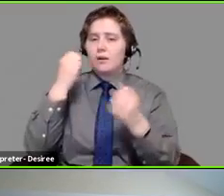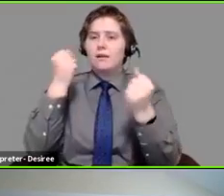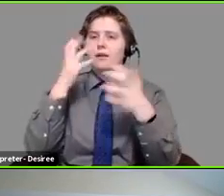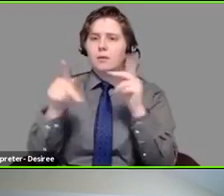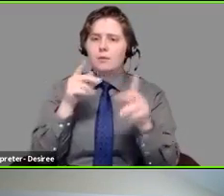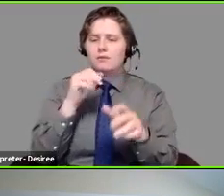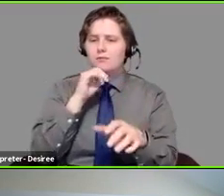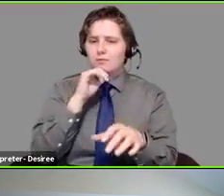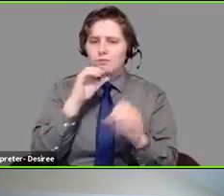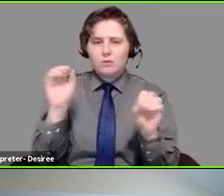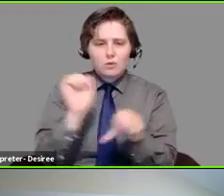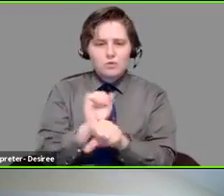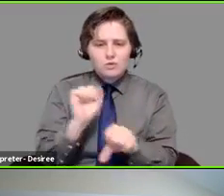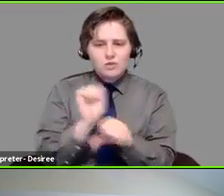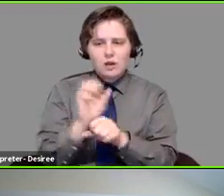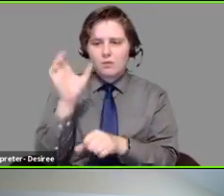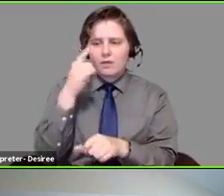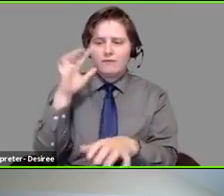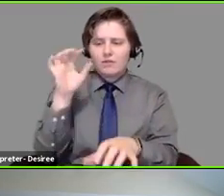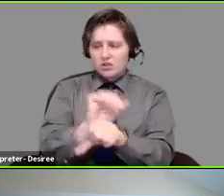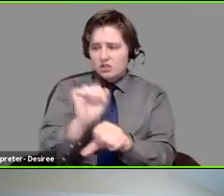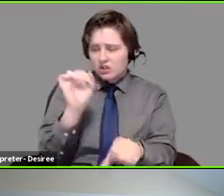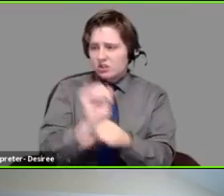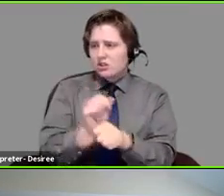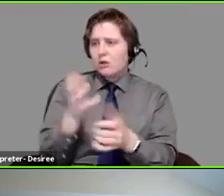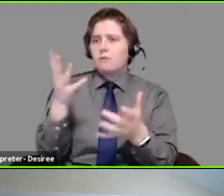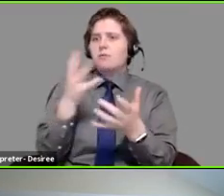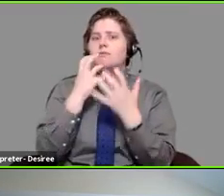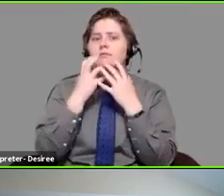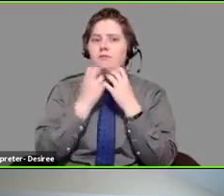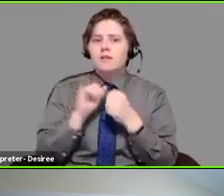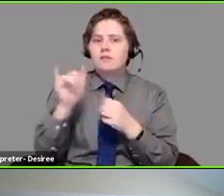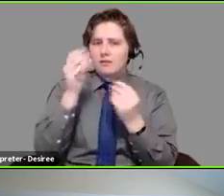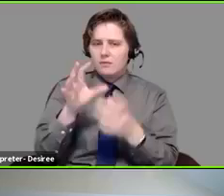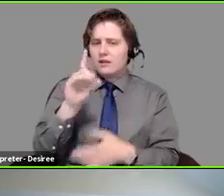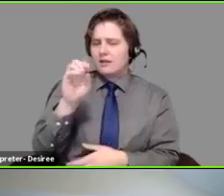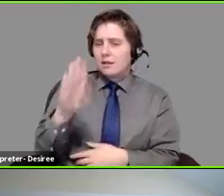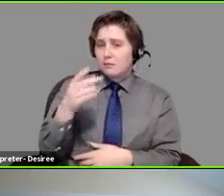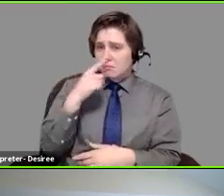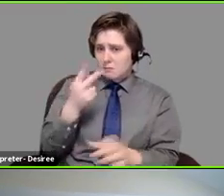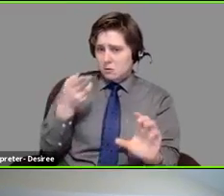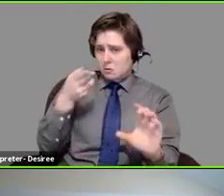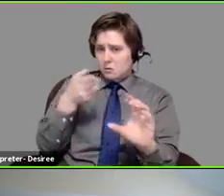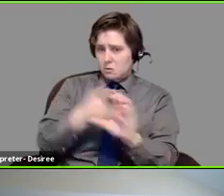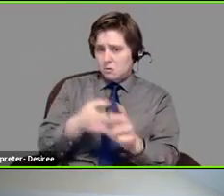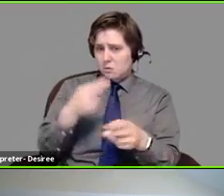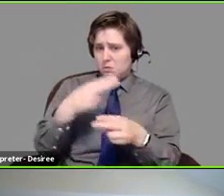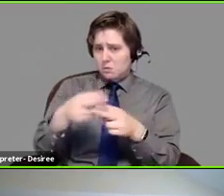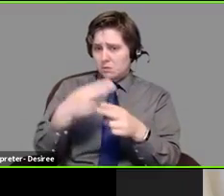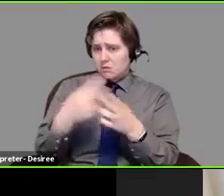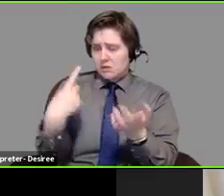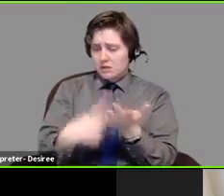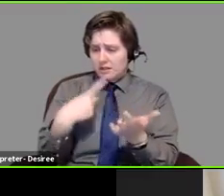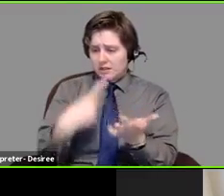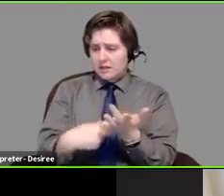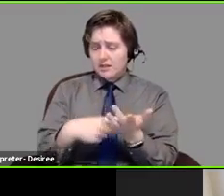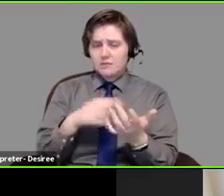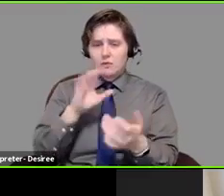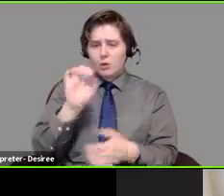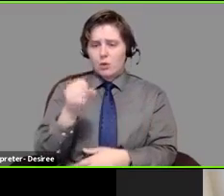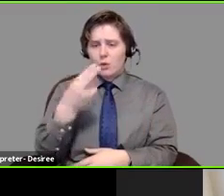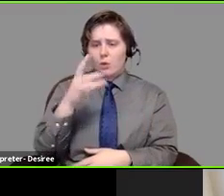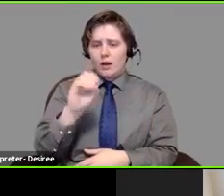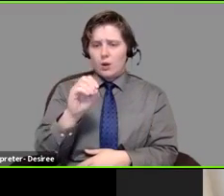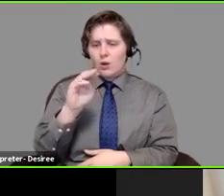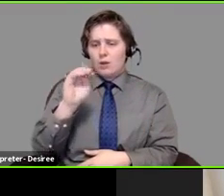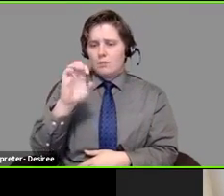out of work and looking for employment, they value that information. Deb, I'd ask you to jump in a little bit and talk a little bit about Ohio